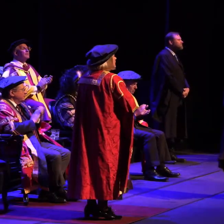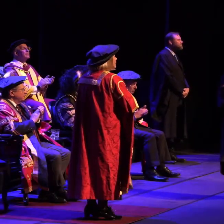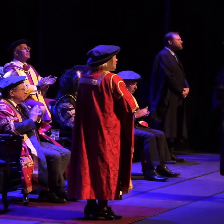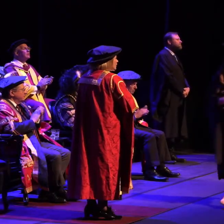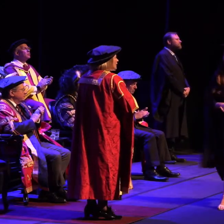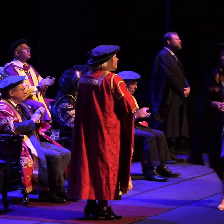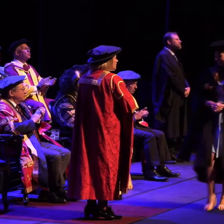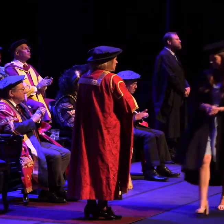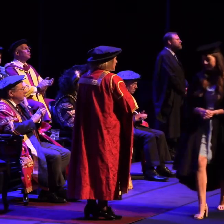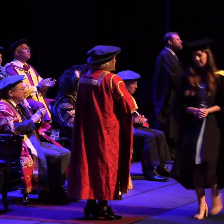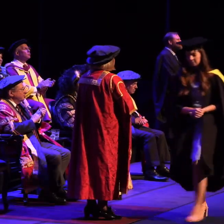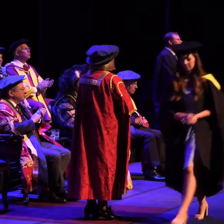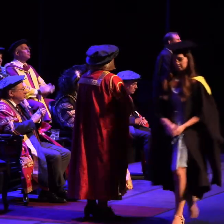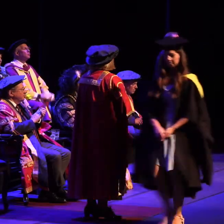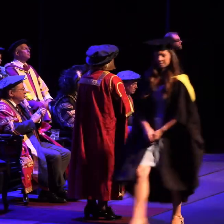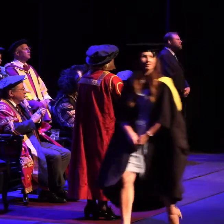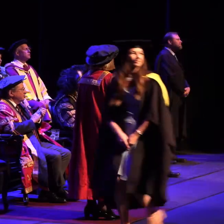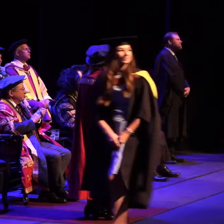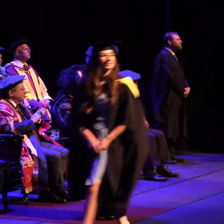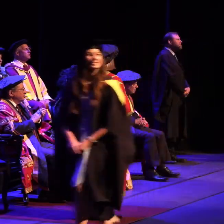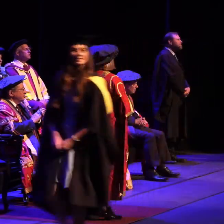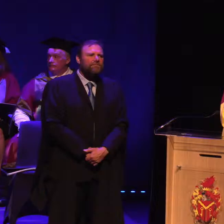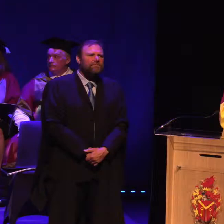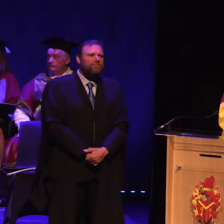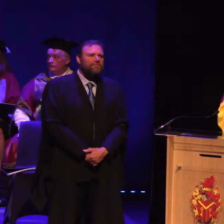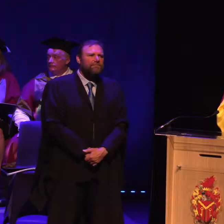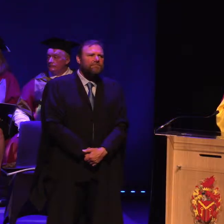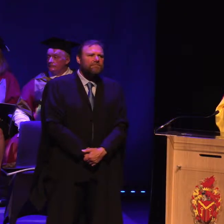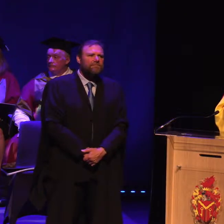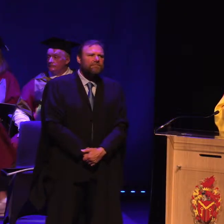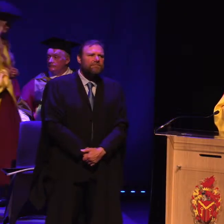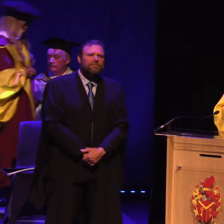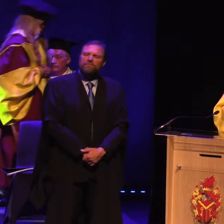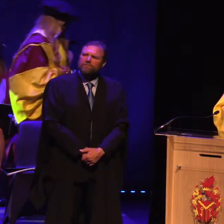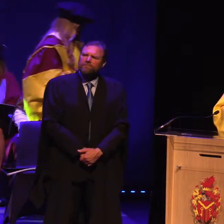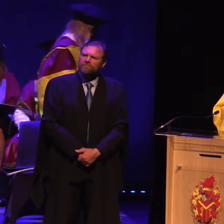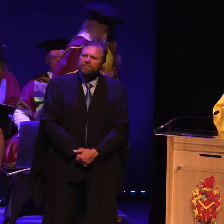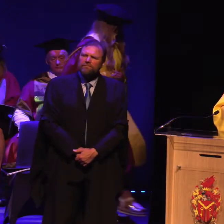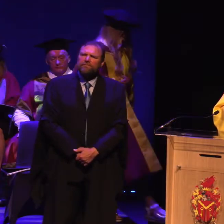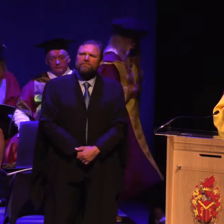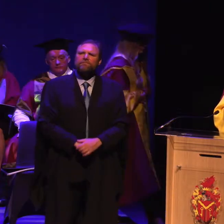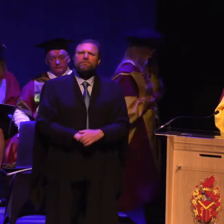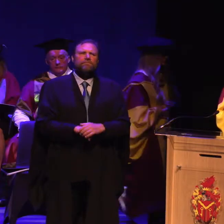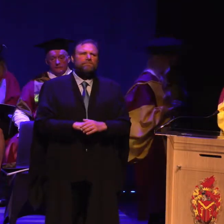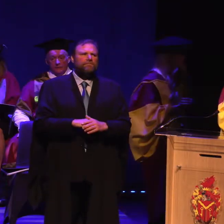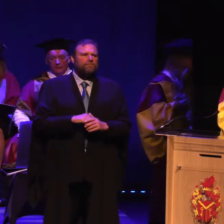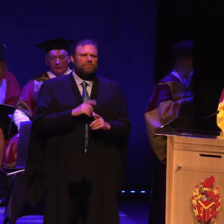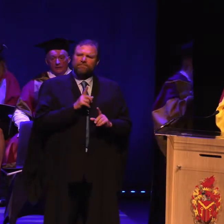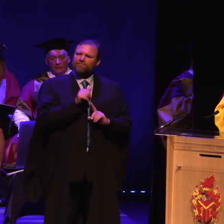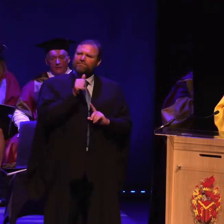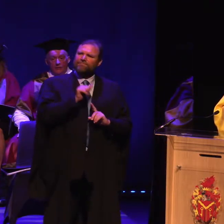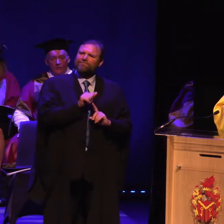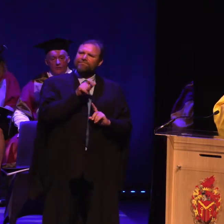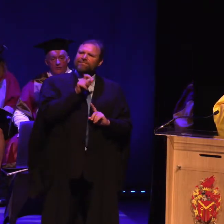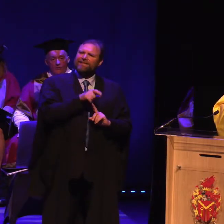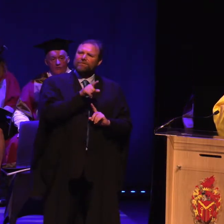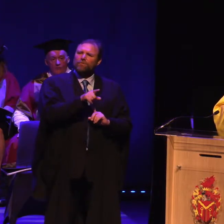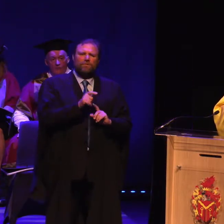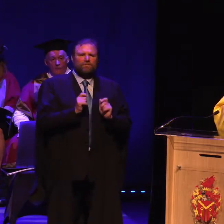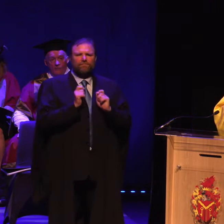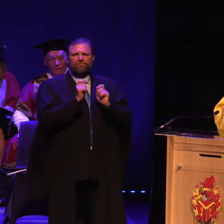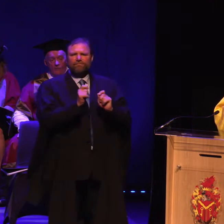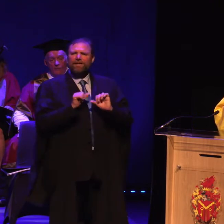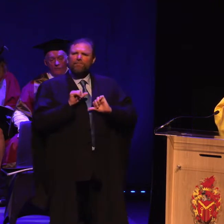And For this student, we have the